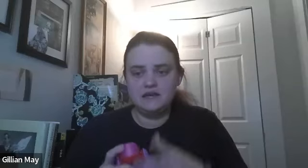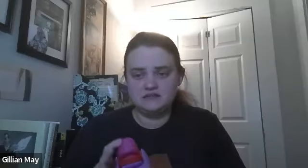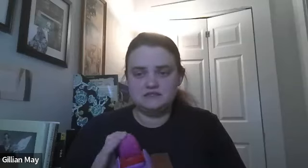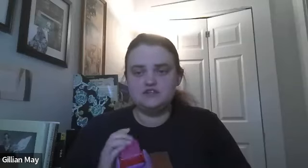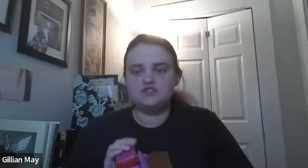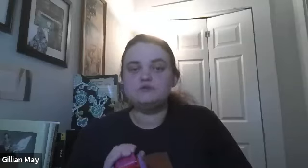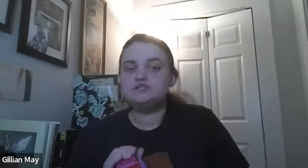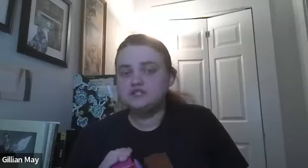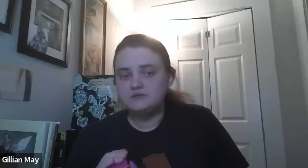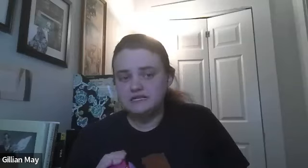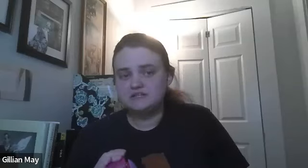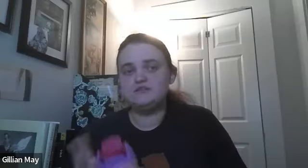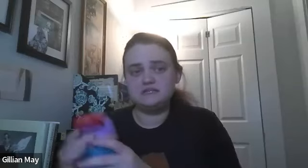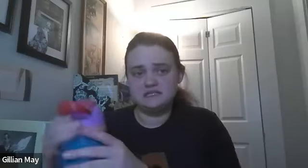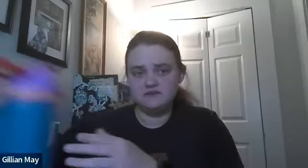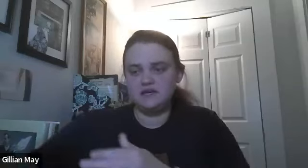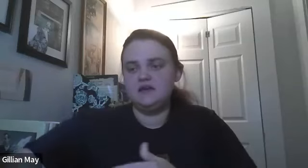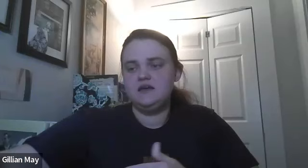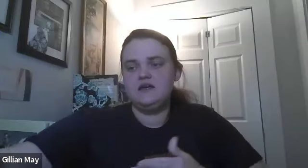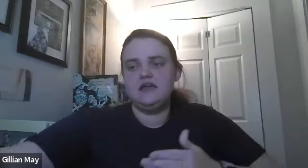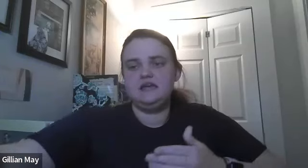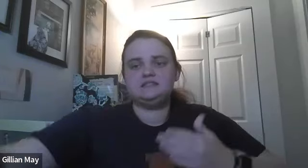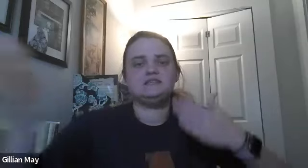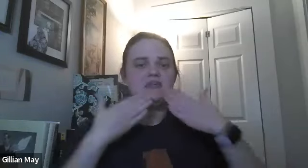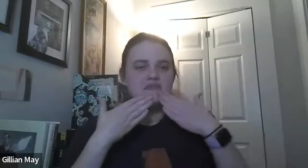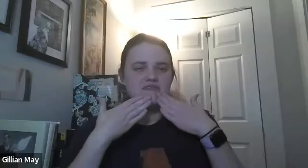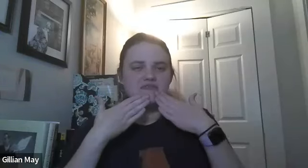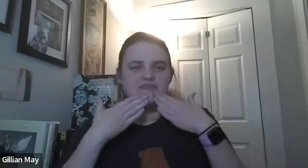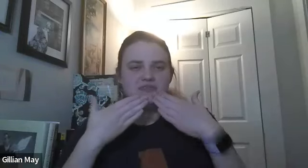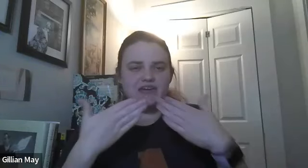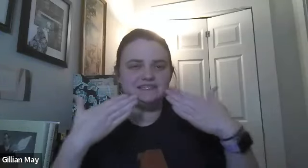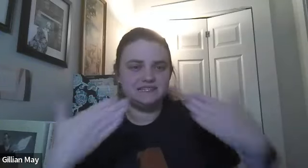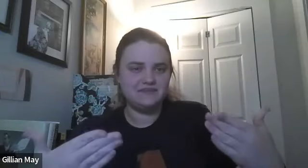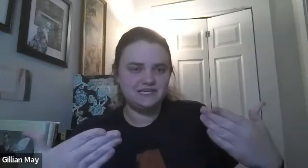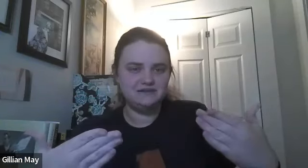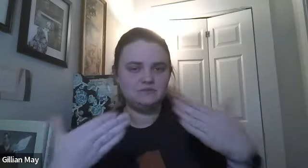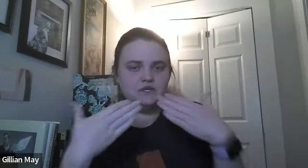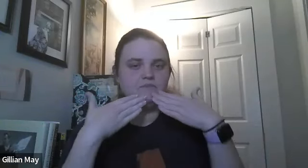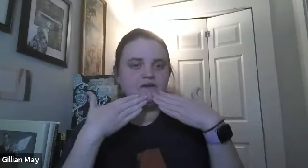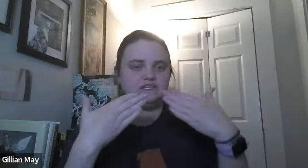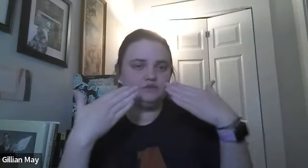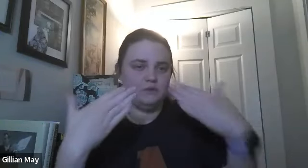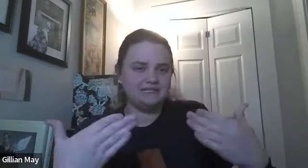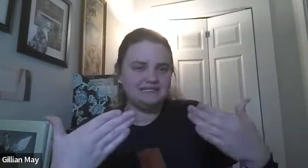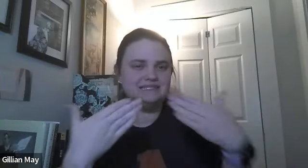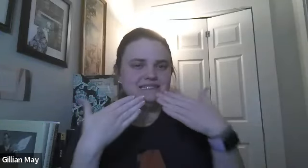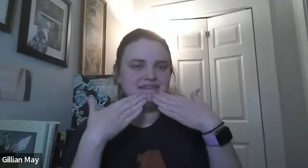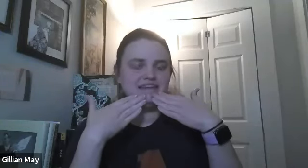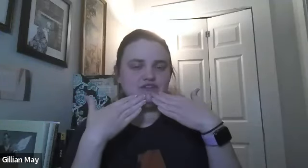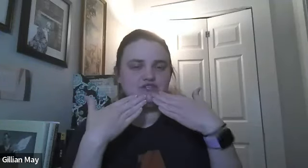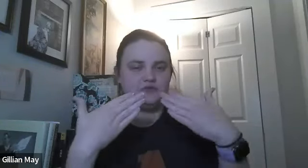Yes. So there are two ways to do Thanksgiving. It's Thanksgiving, where you bounce it twice, like you're so